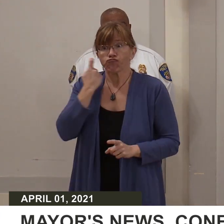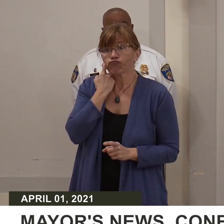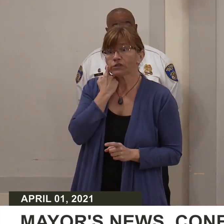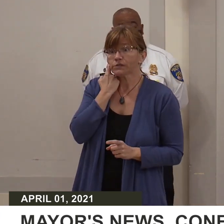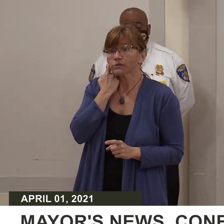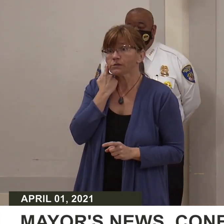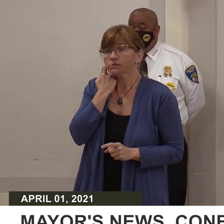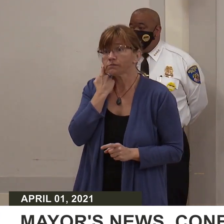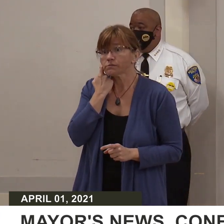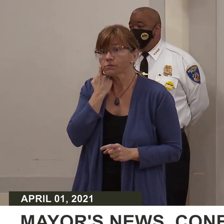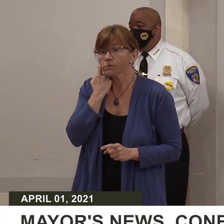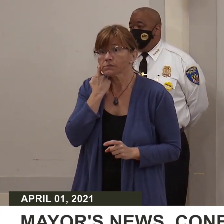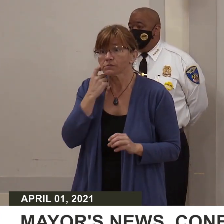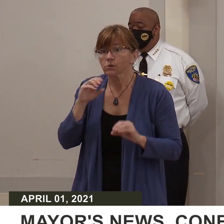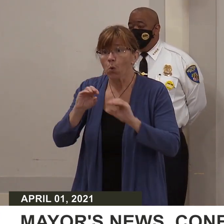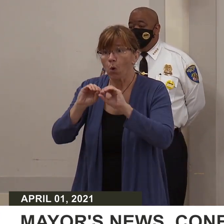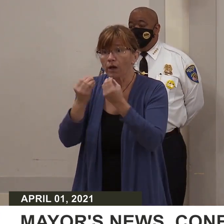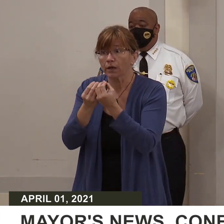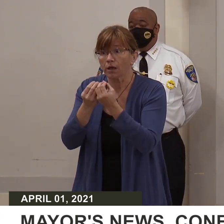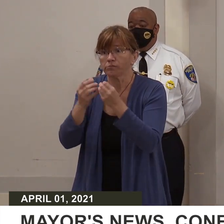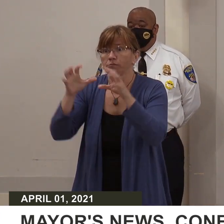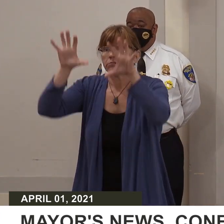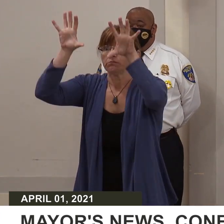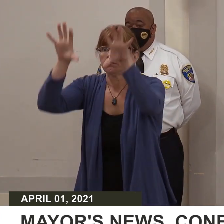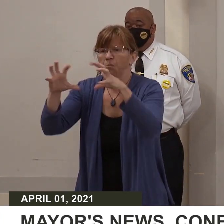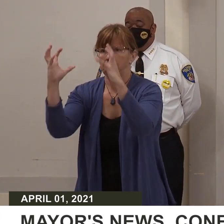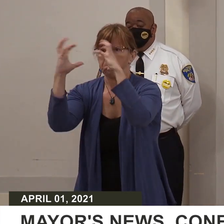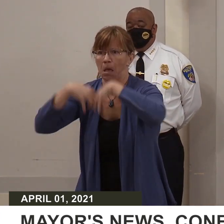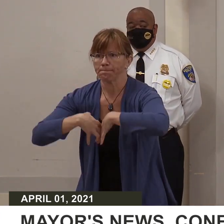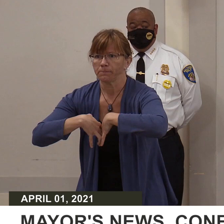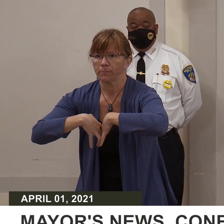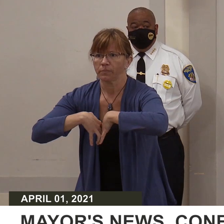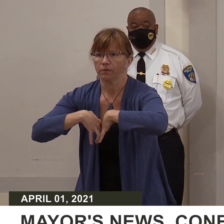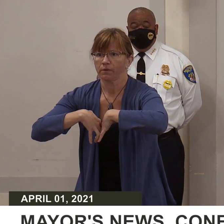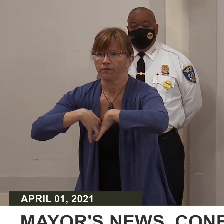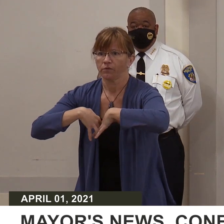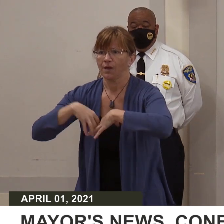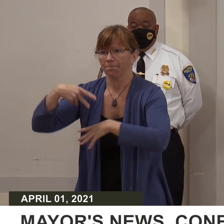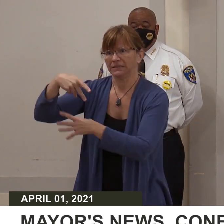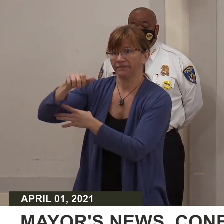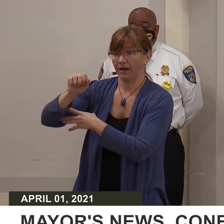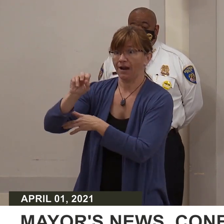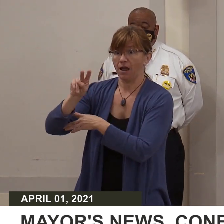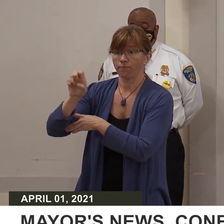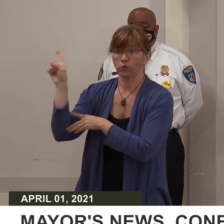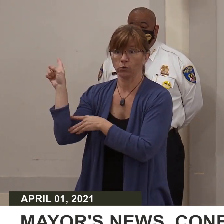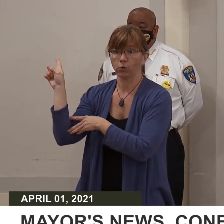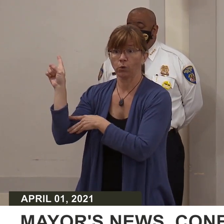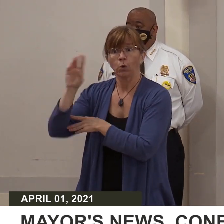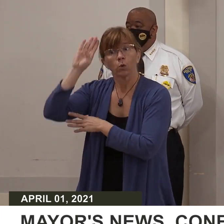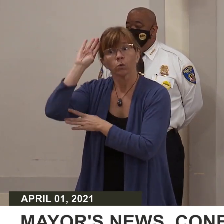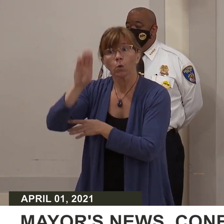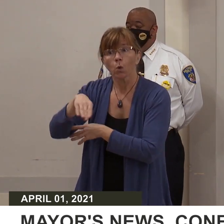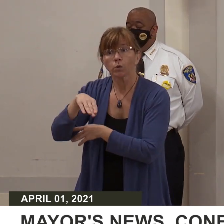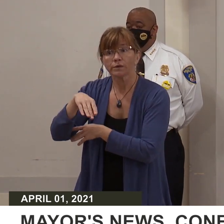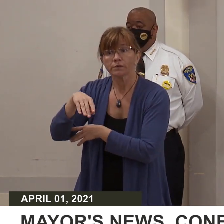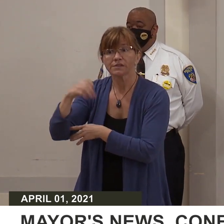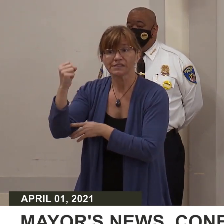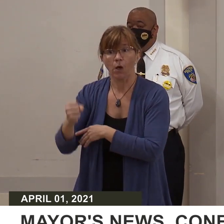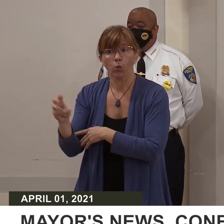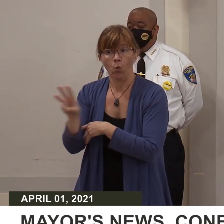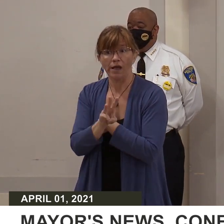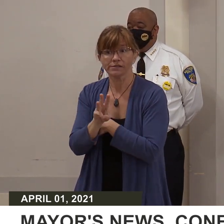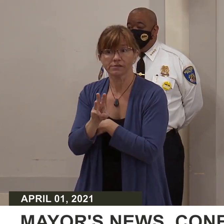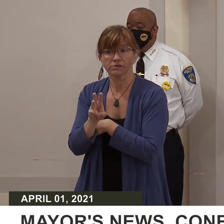takedowns. Pennsylvania Avenue, Penn and North, there was a big takedown recently. We know the one in Southwest that happened a few months ago. This is